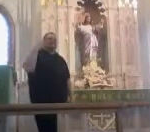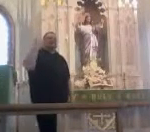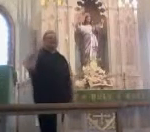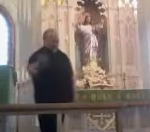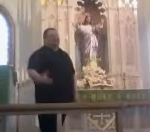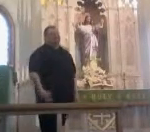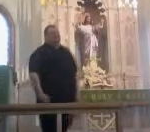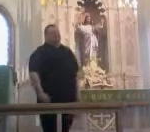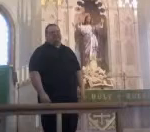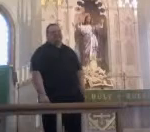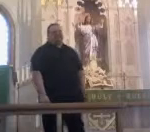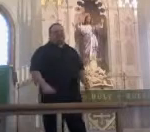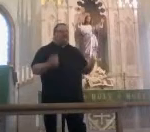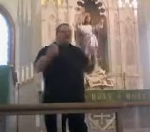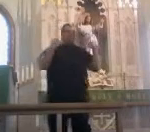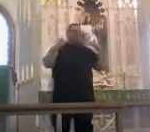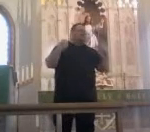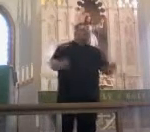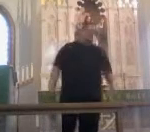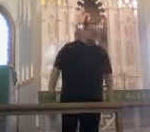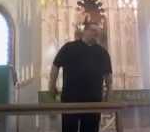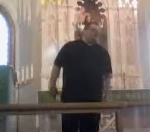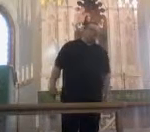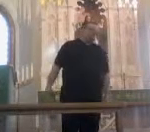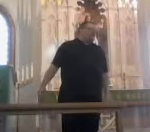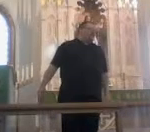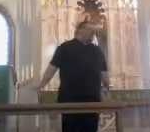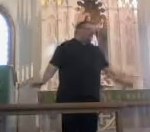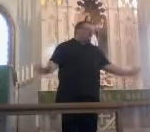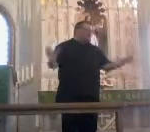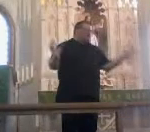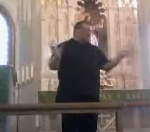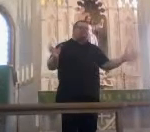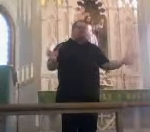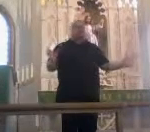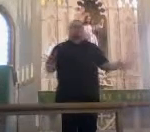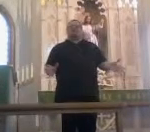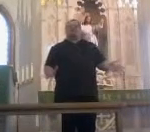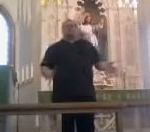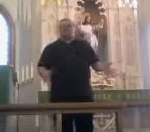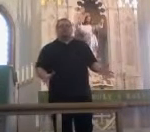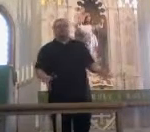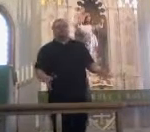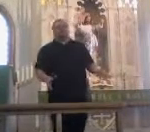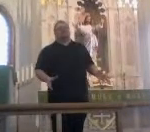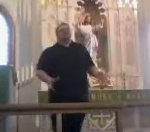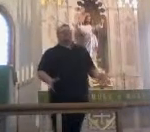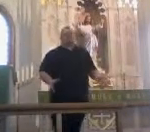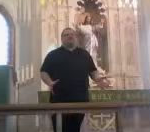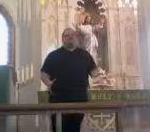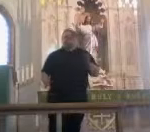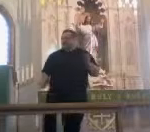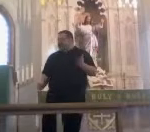love that. I, Michael Stahl, would sometimes love a burning bush answer to a question. It doesn't